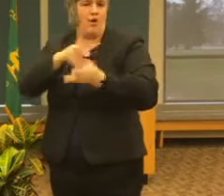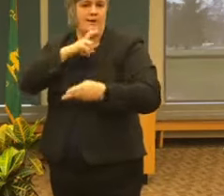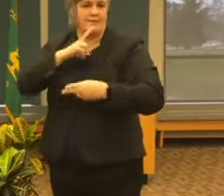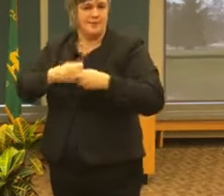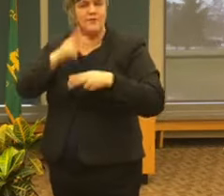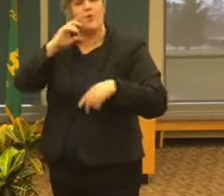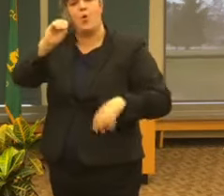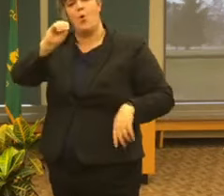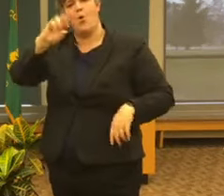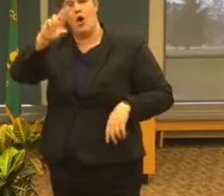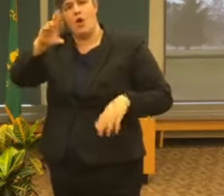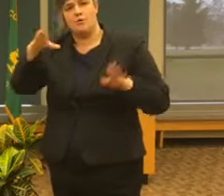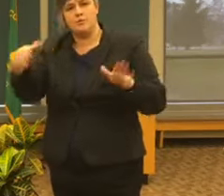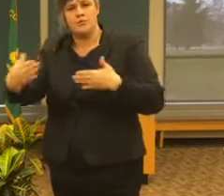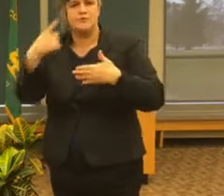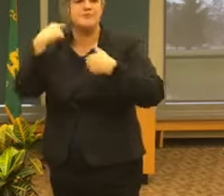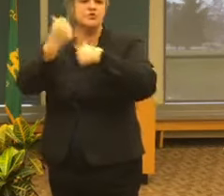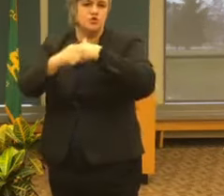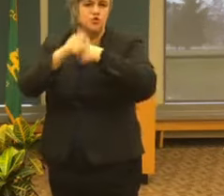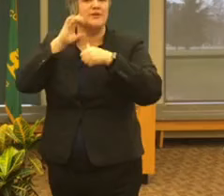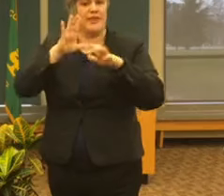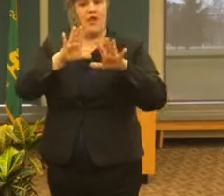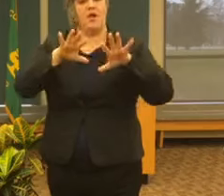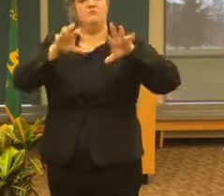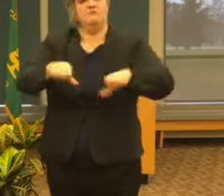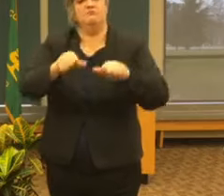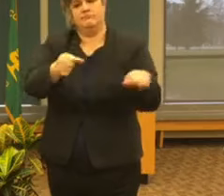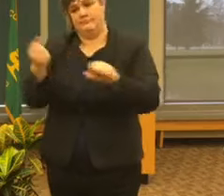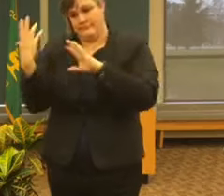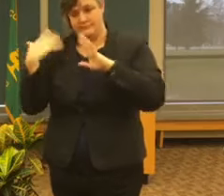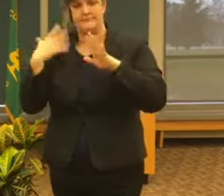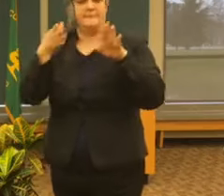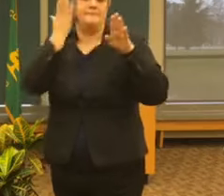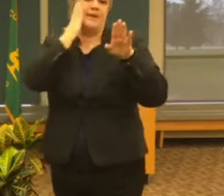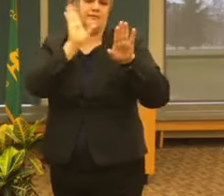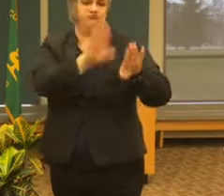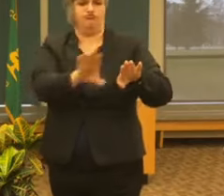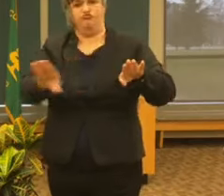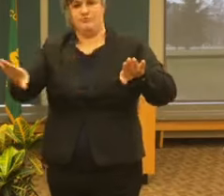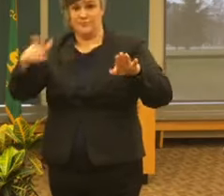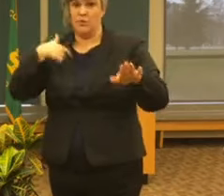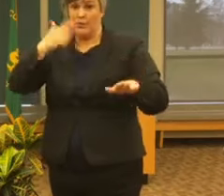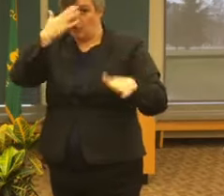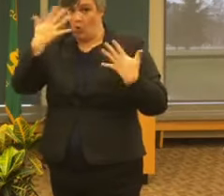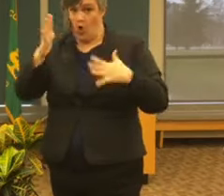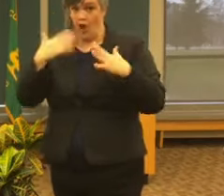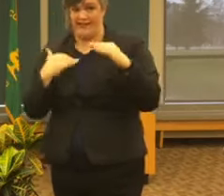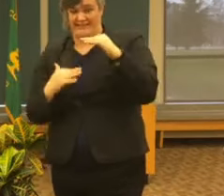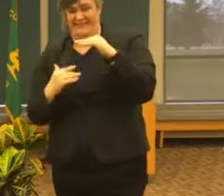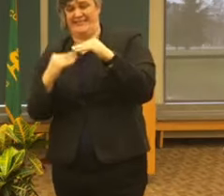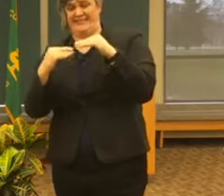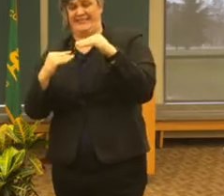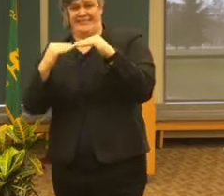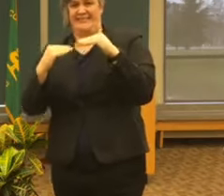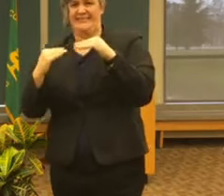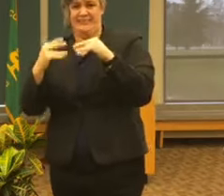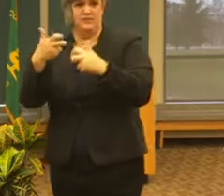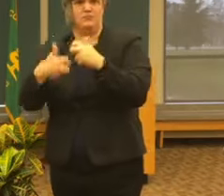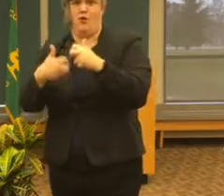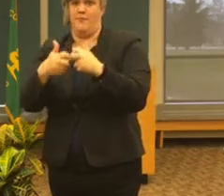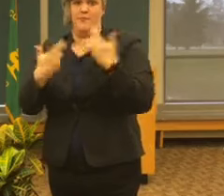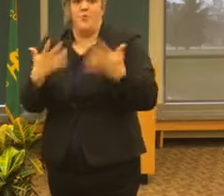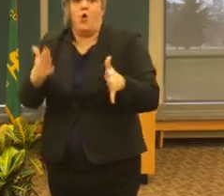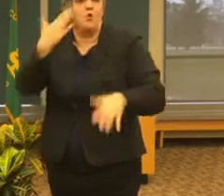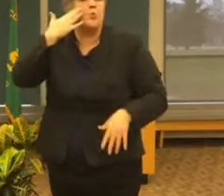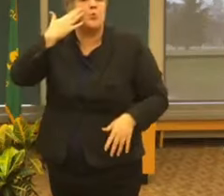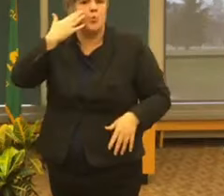of the OR rooms that they could, the surgical areas. But we know that this is going to be an issue, so we've been talking with partners who